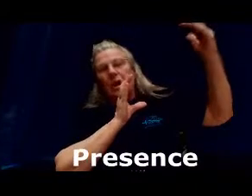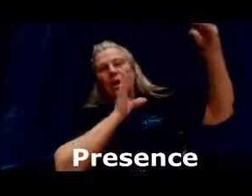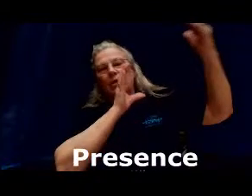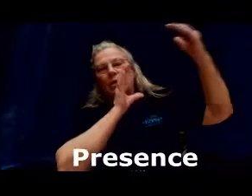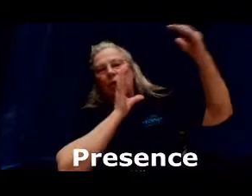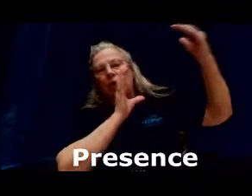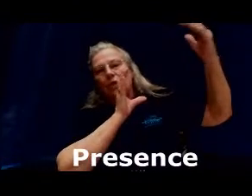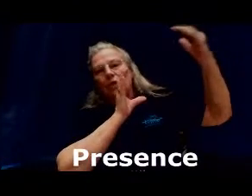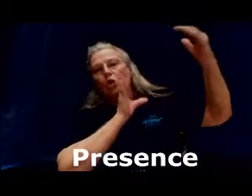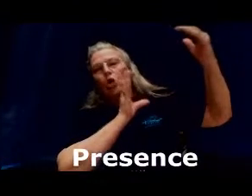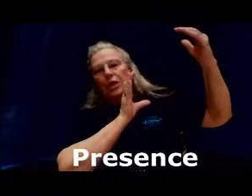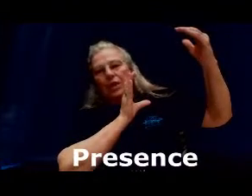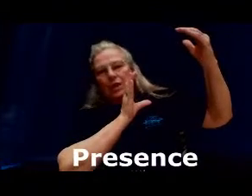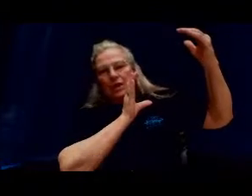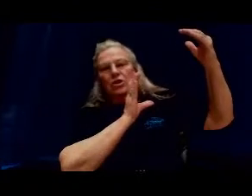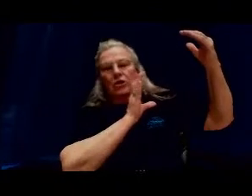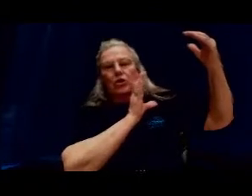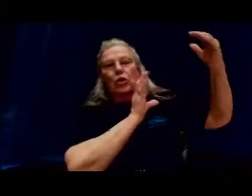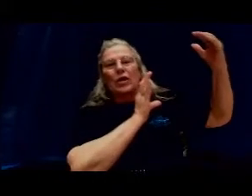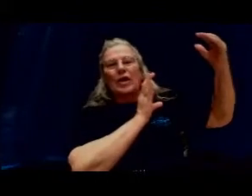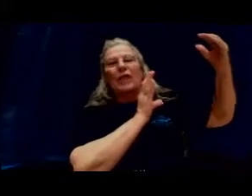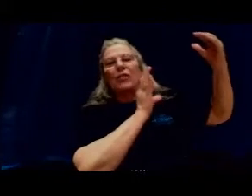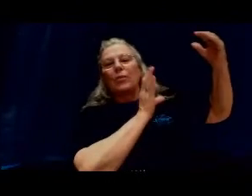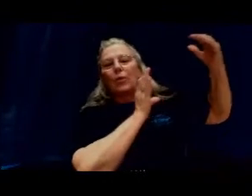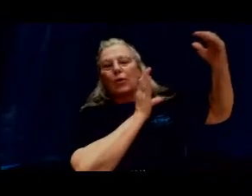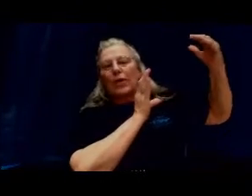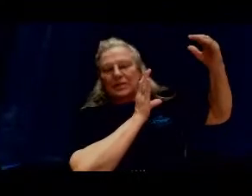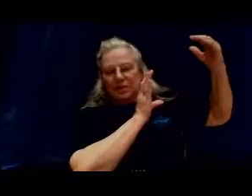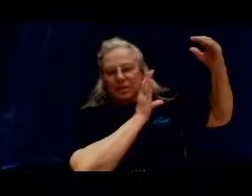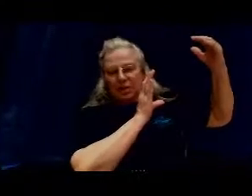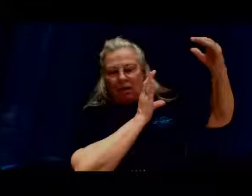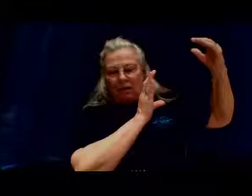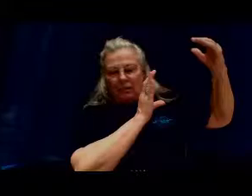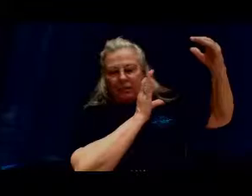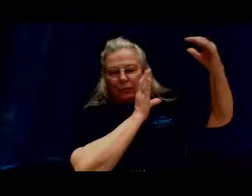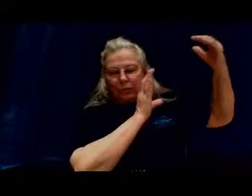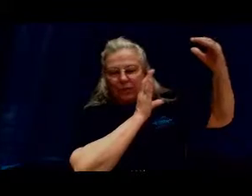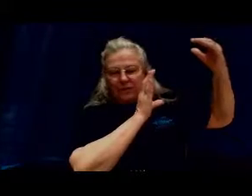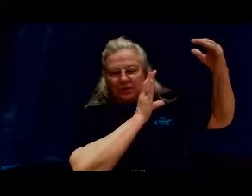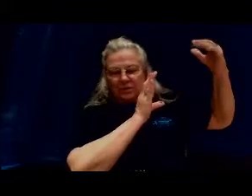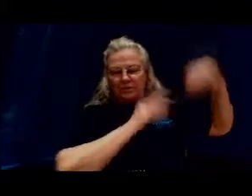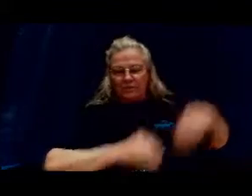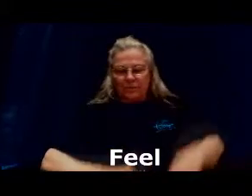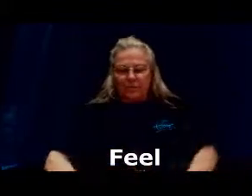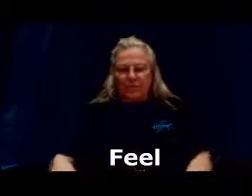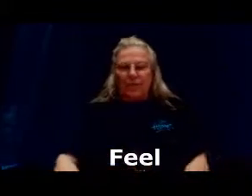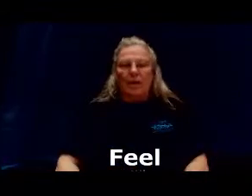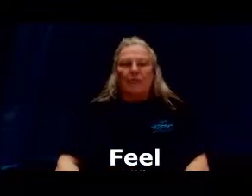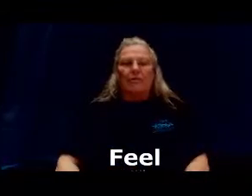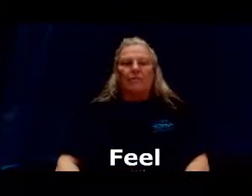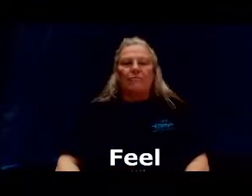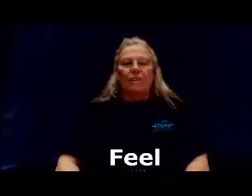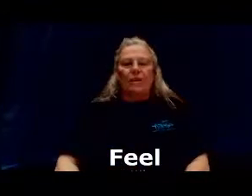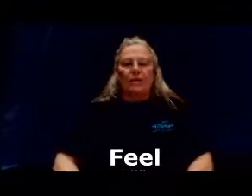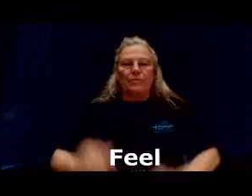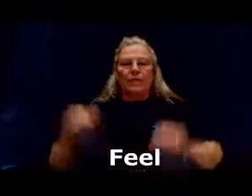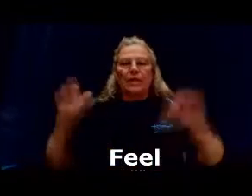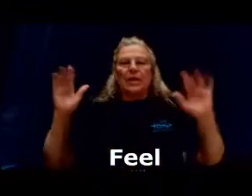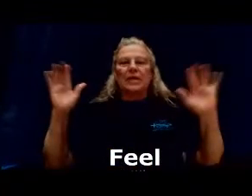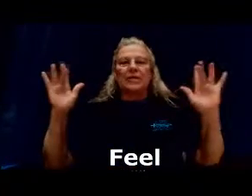God, and you're looking at each other. You're in the presence of. Presence. Feel.